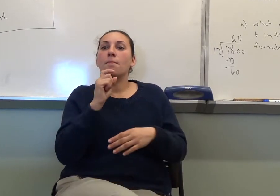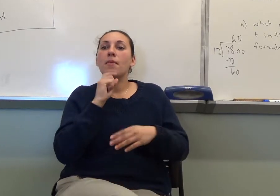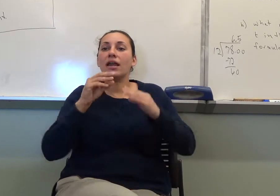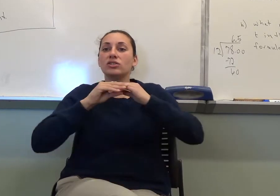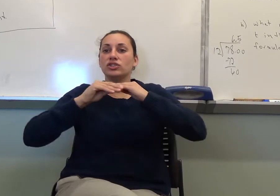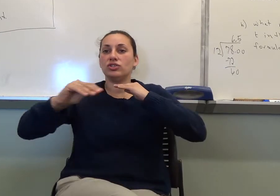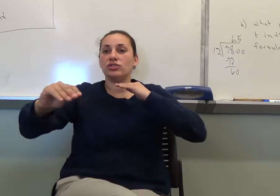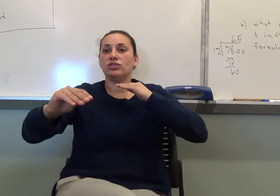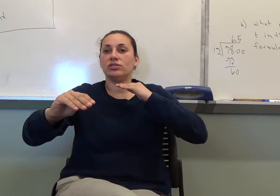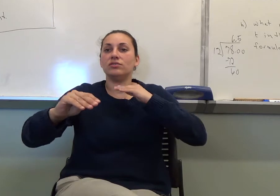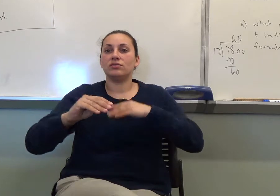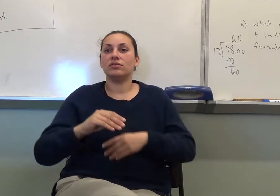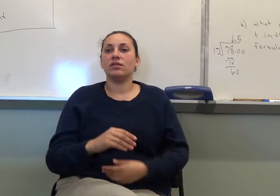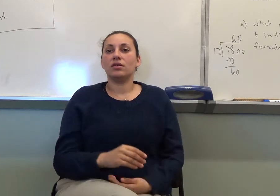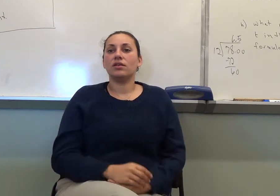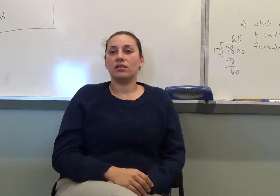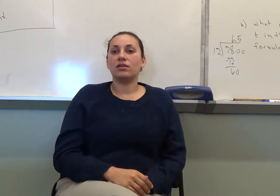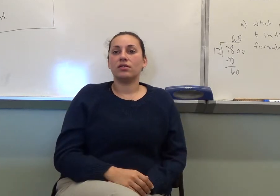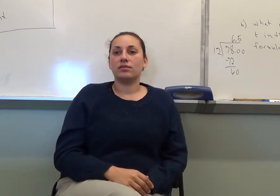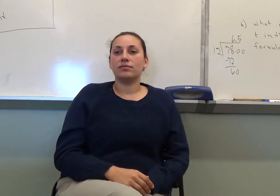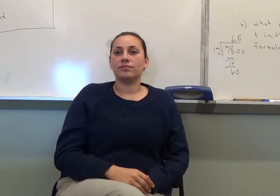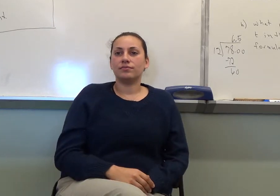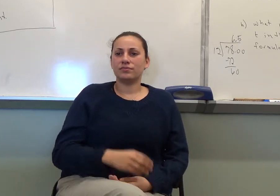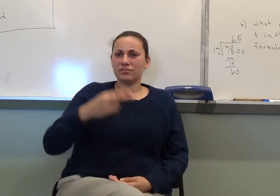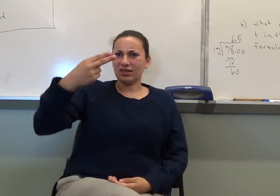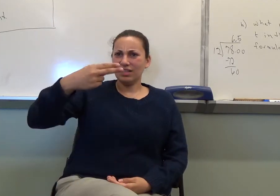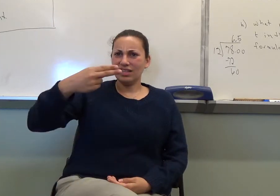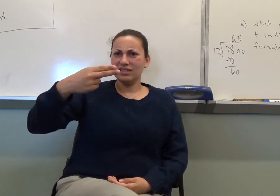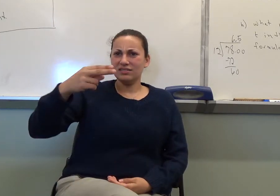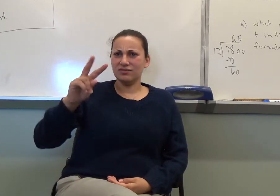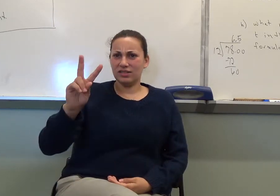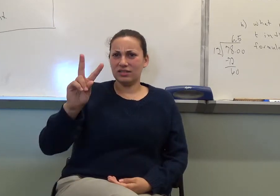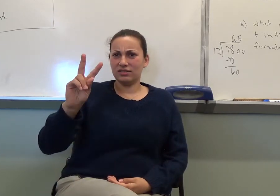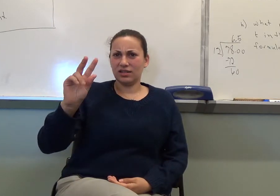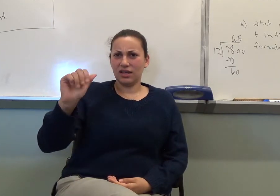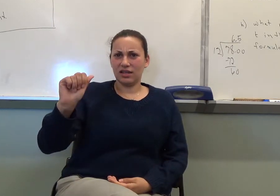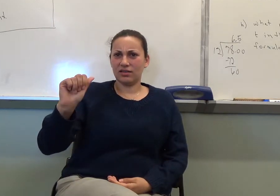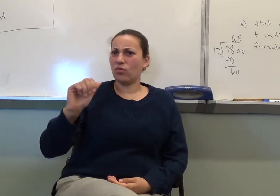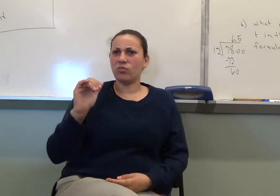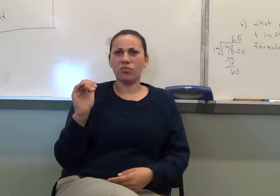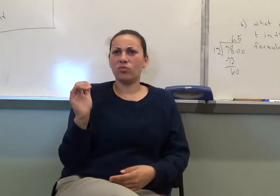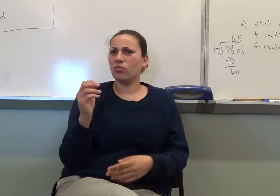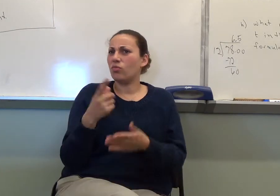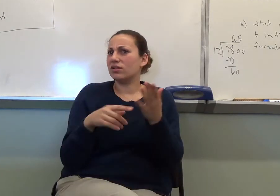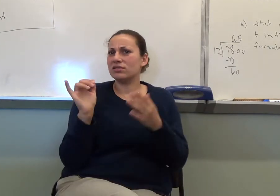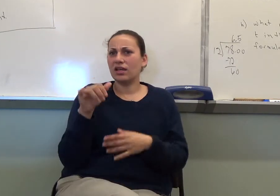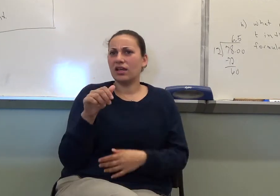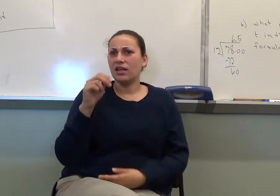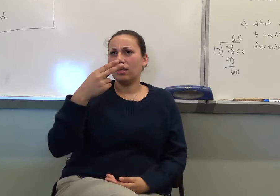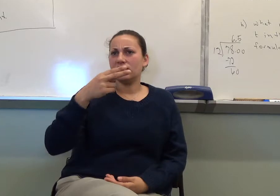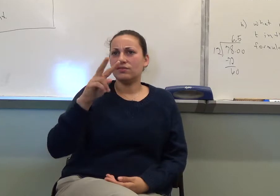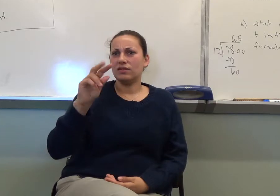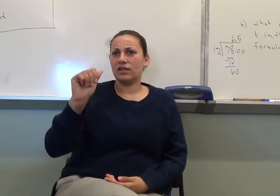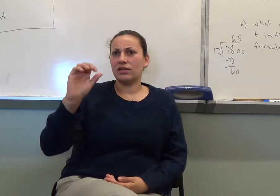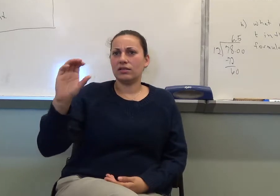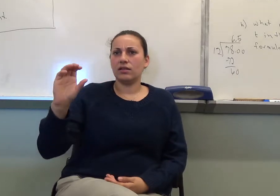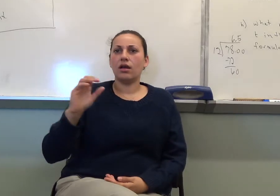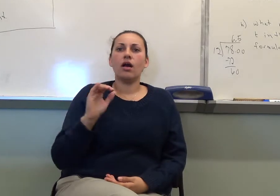years and see what we get. So what's the difference going to be between what we have here and what we have here?